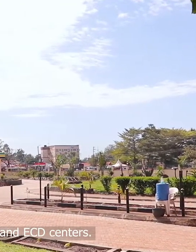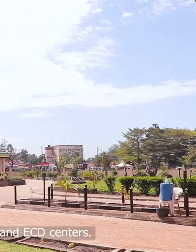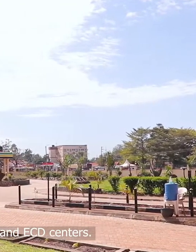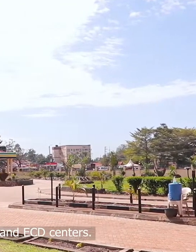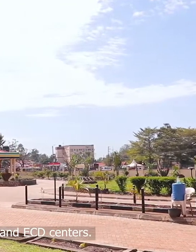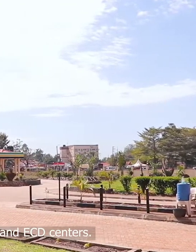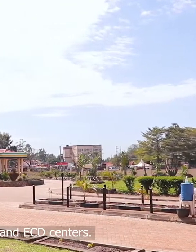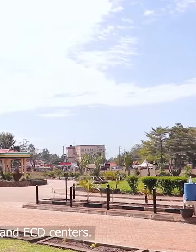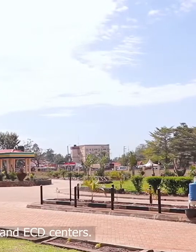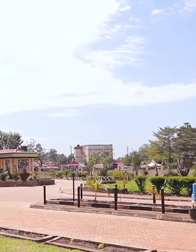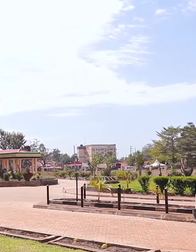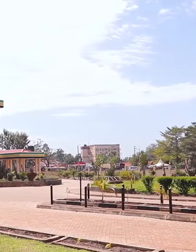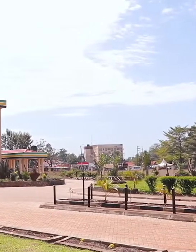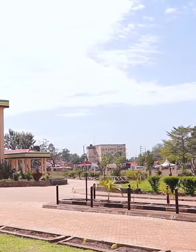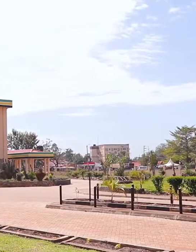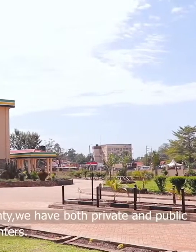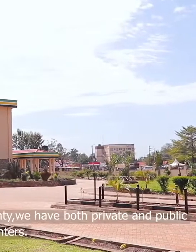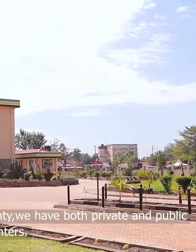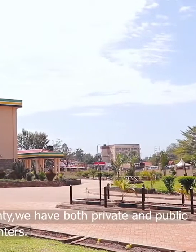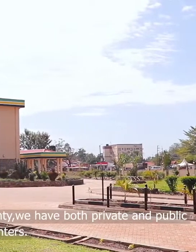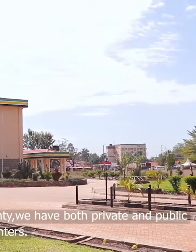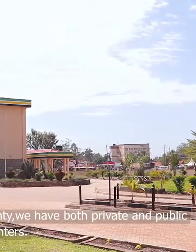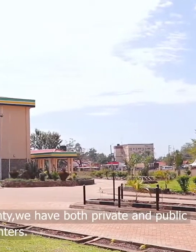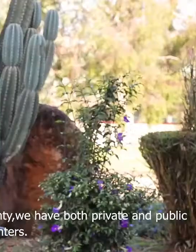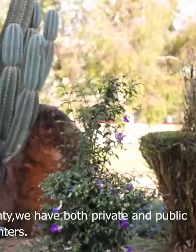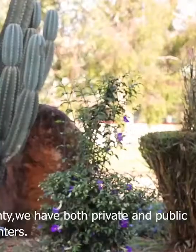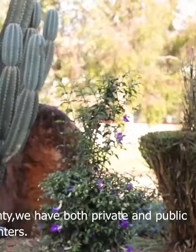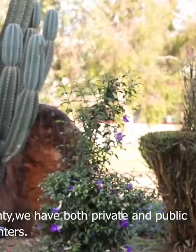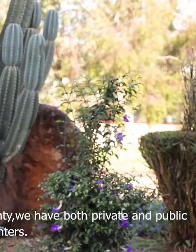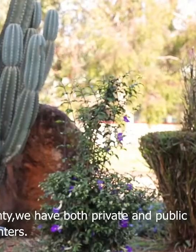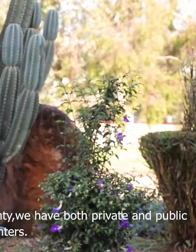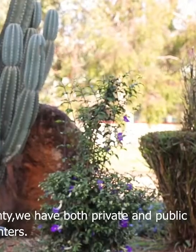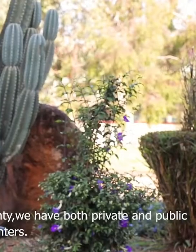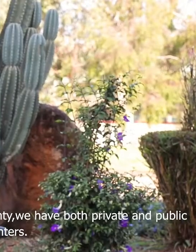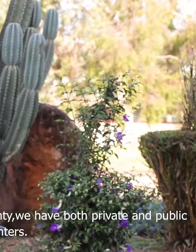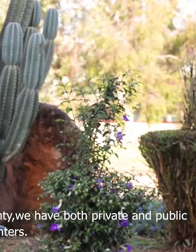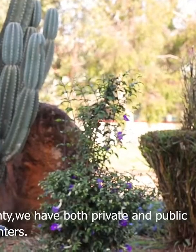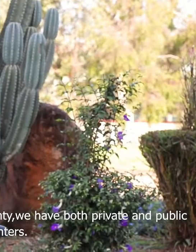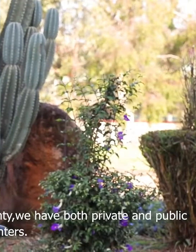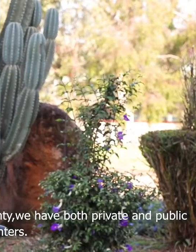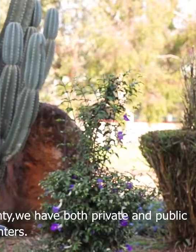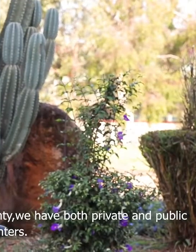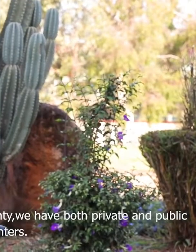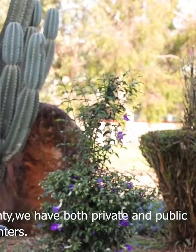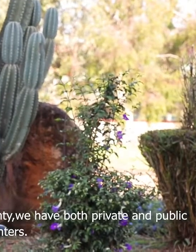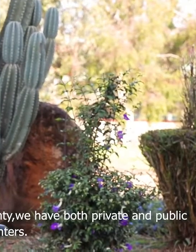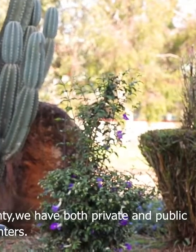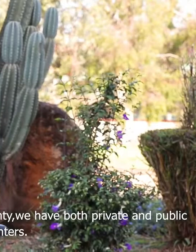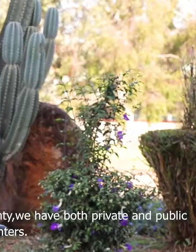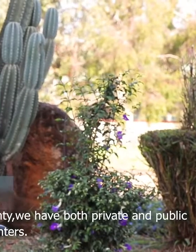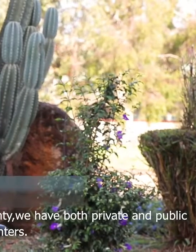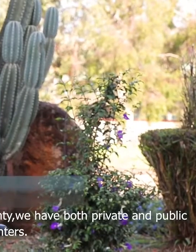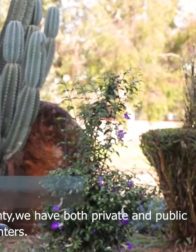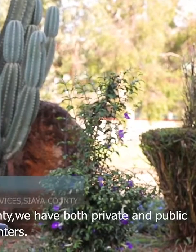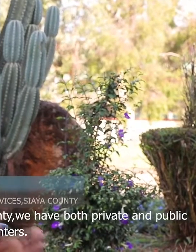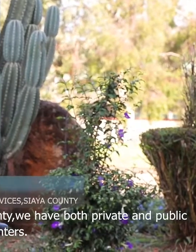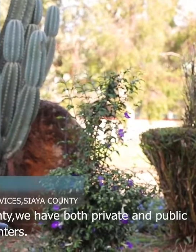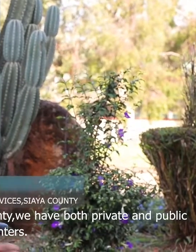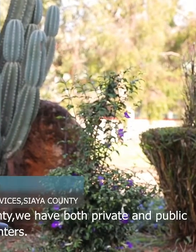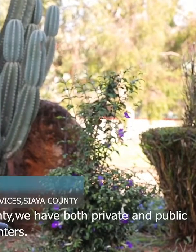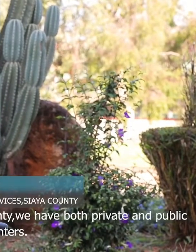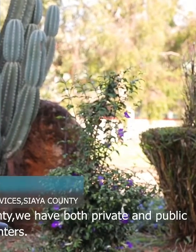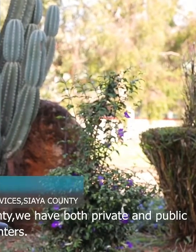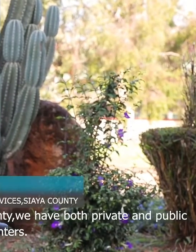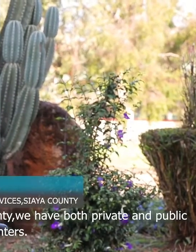1,000 ECD centers. Now our ECD centers are vast across the county. We have